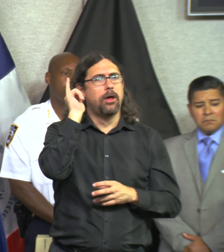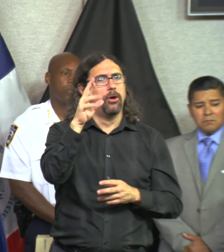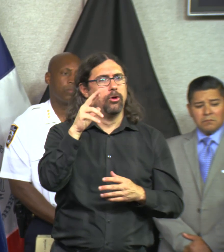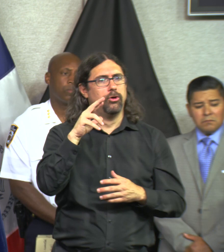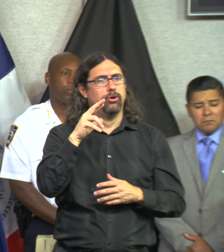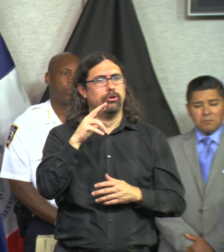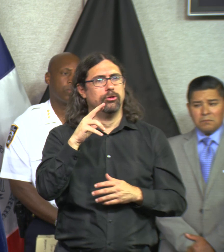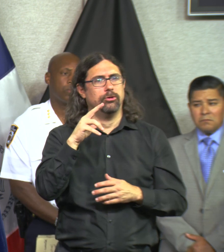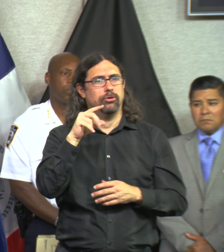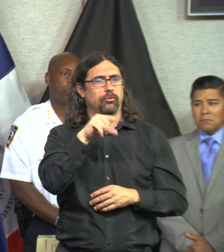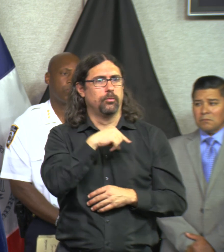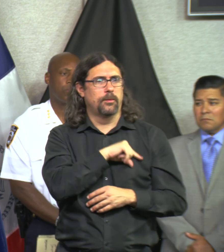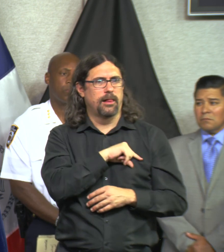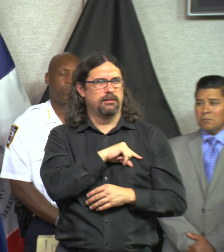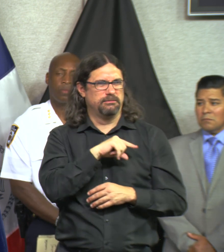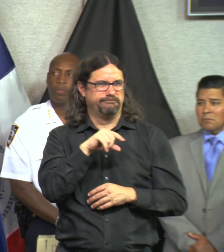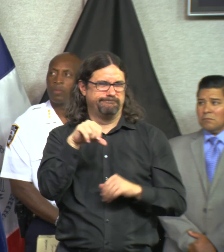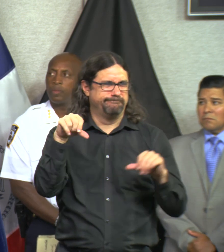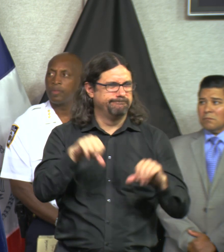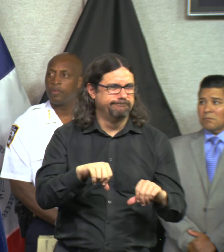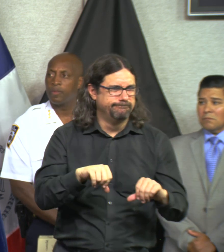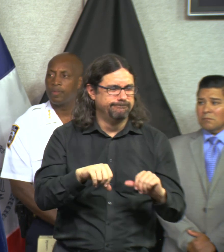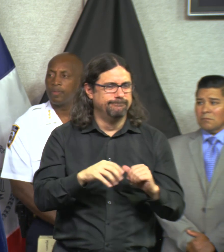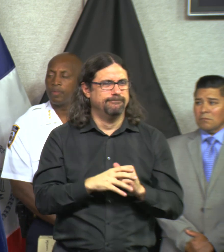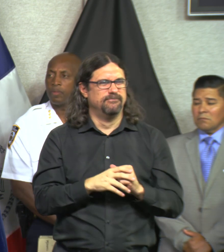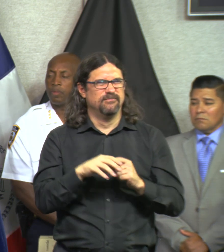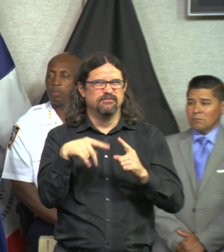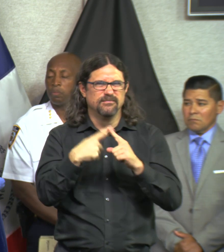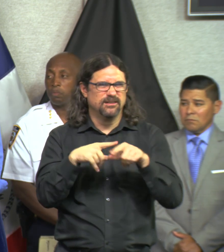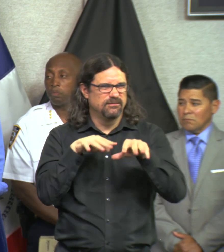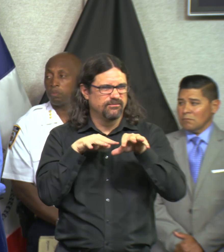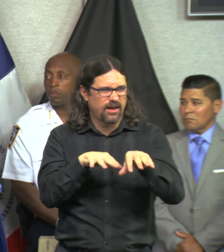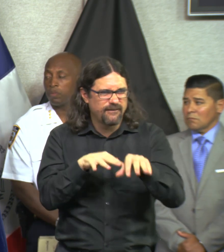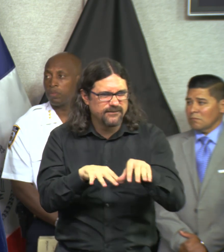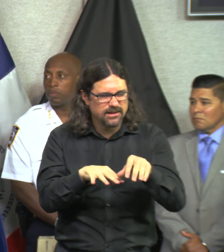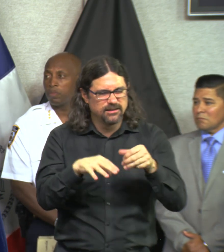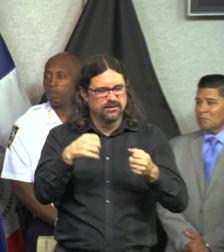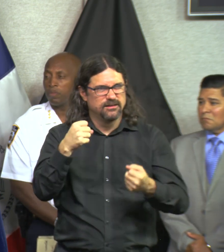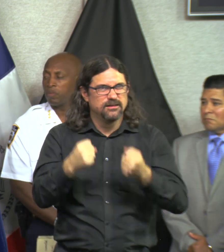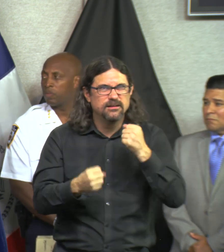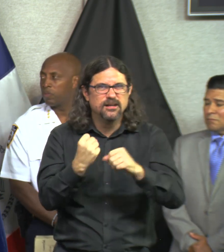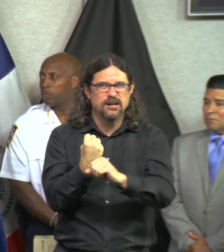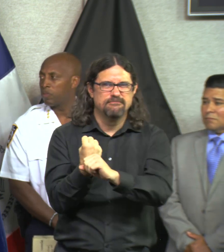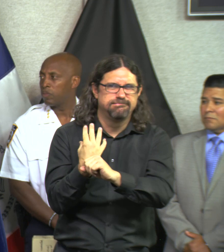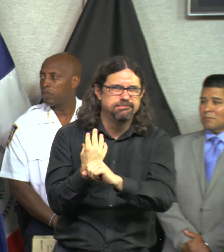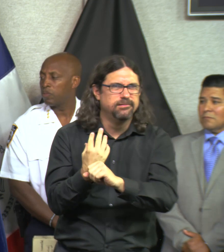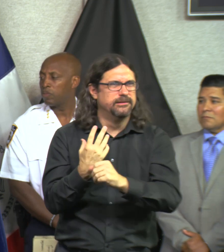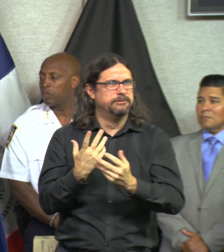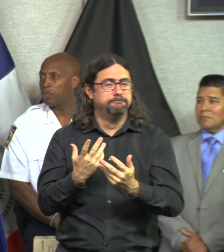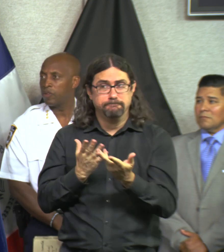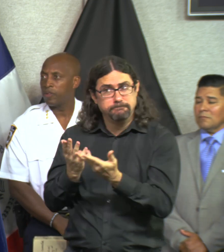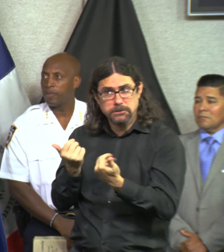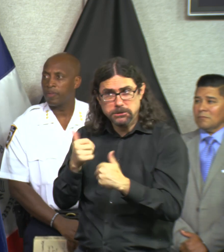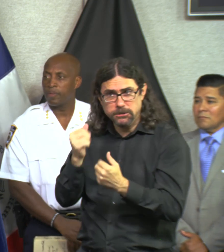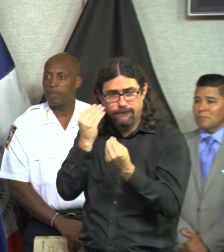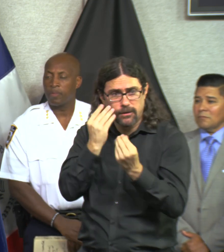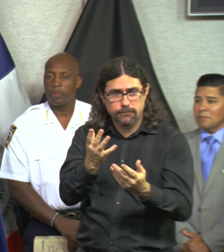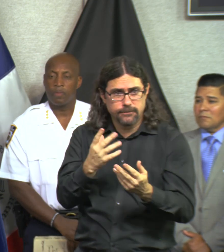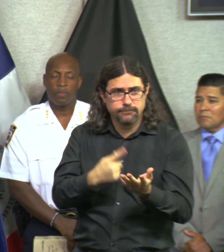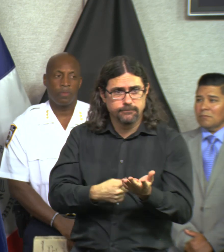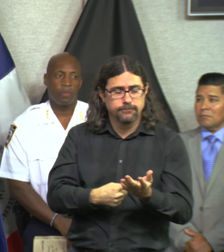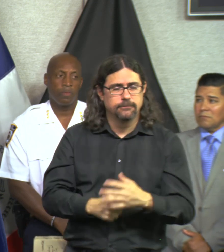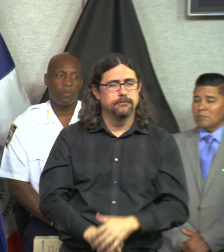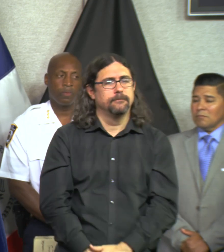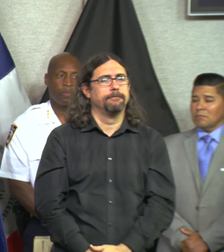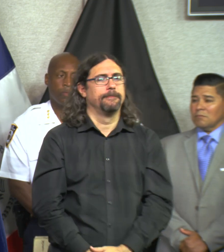into the city. Do you have any suggestions for New Yorkers, New York drivers? I'm going to turn to my colleagues because I have to tell you, and it's a serious issue, but in all of